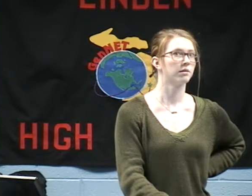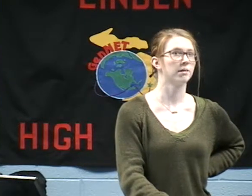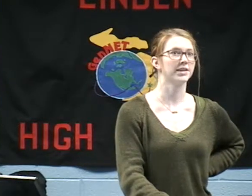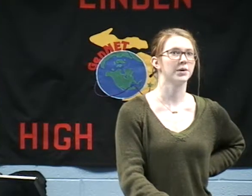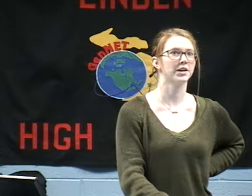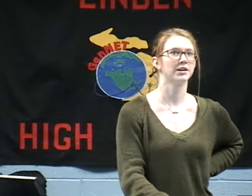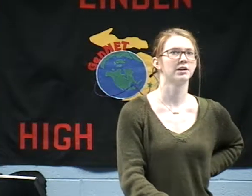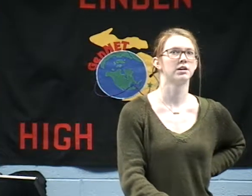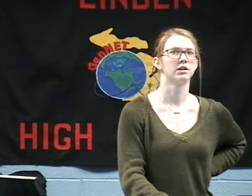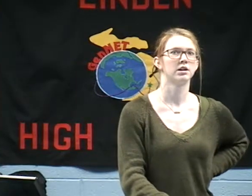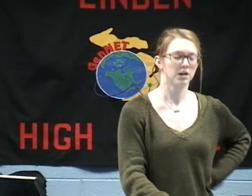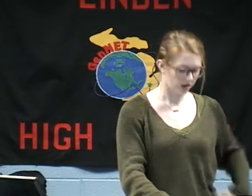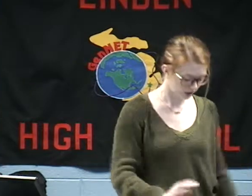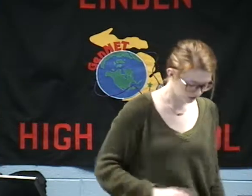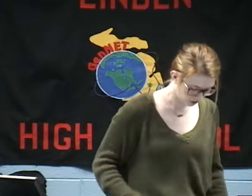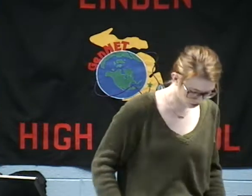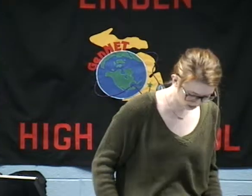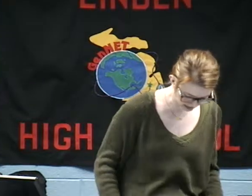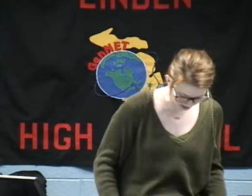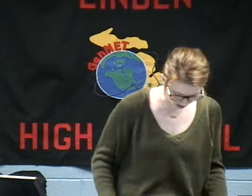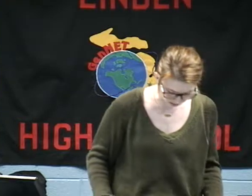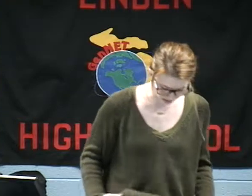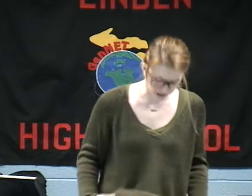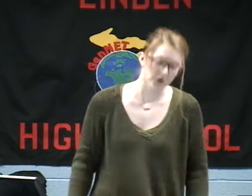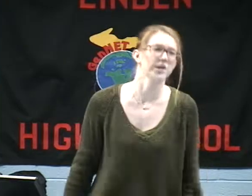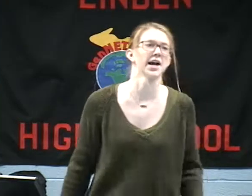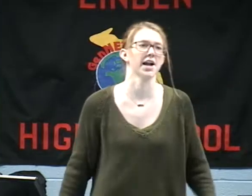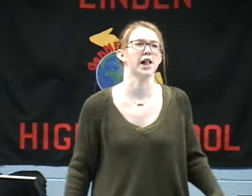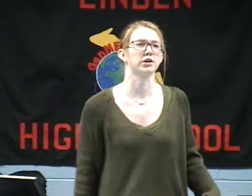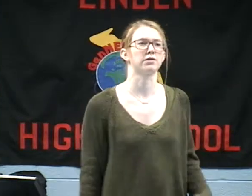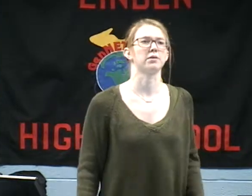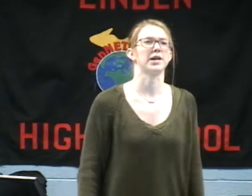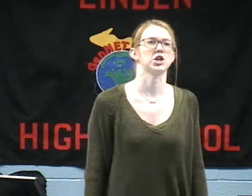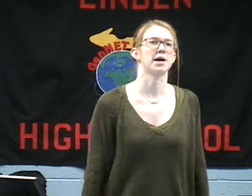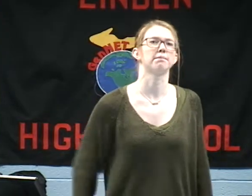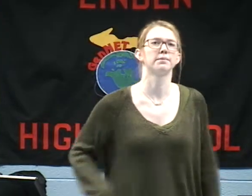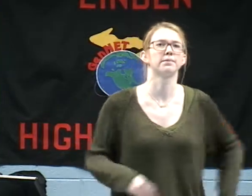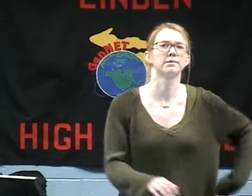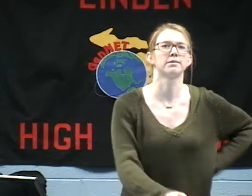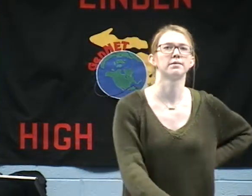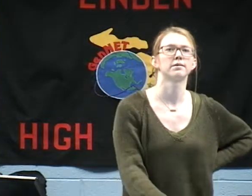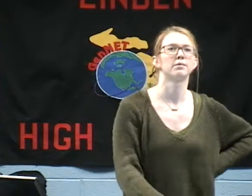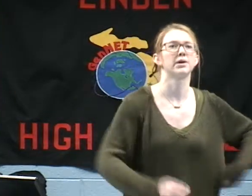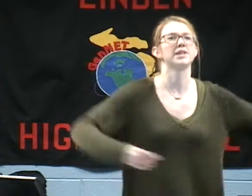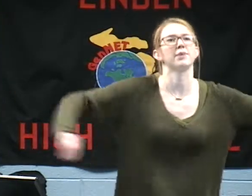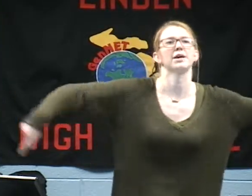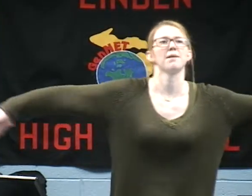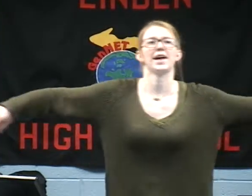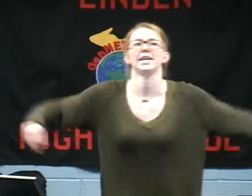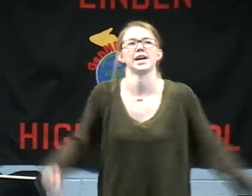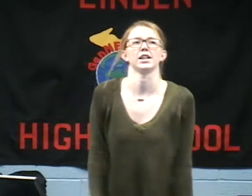My sweater? No, it's not soft, but it was only $10 from H&M. But it's big and baggy, and I love